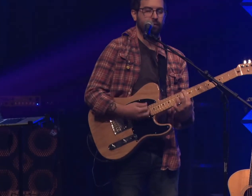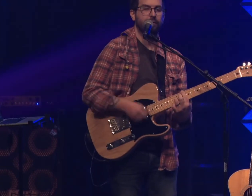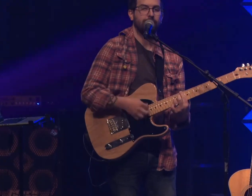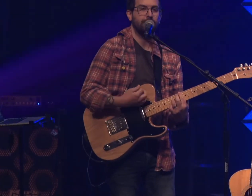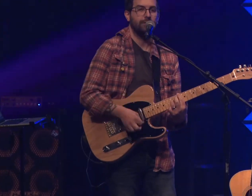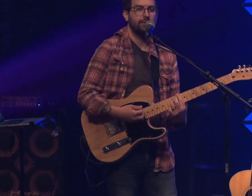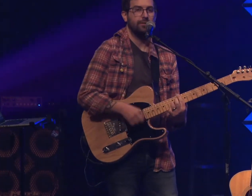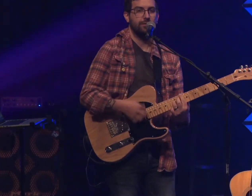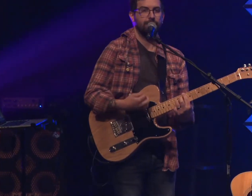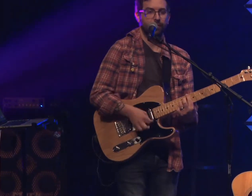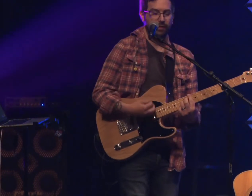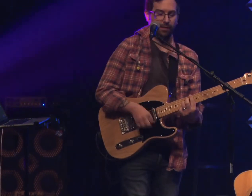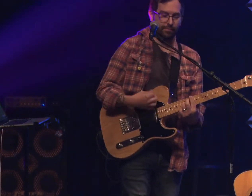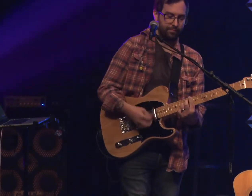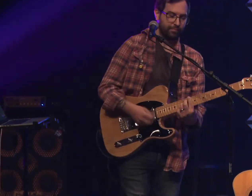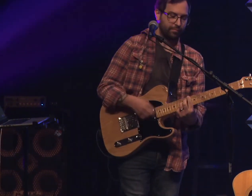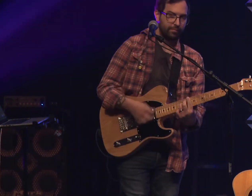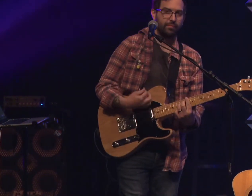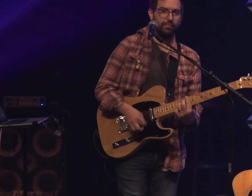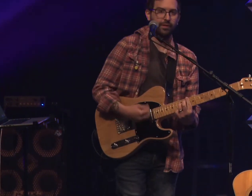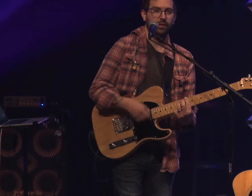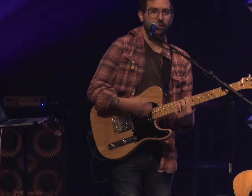ground.